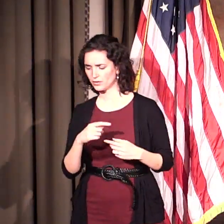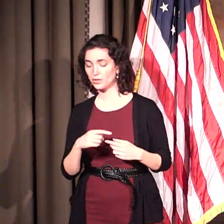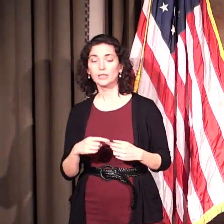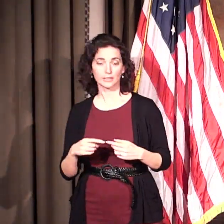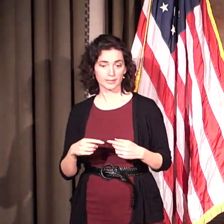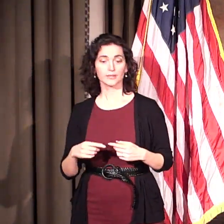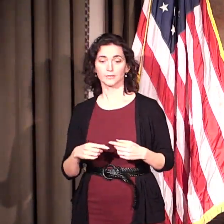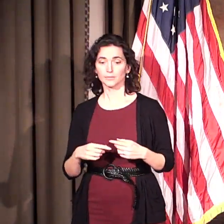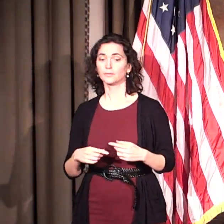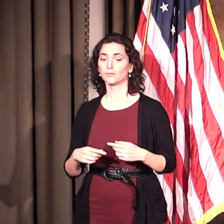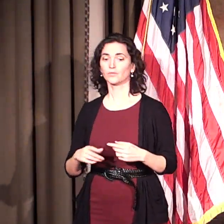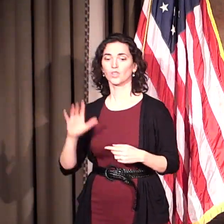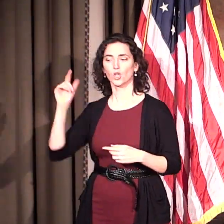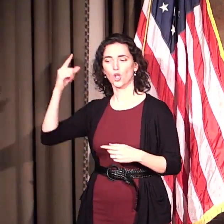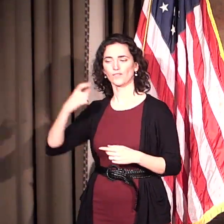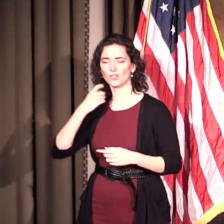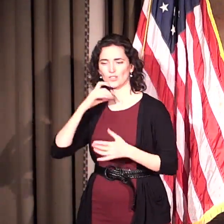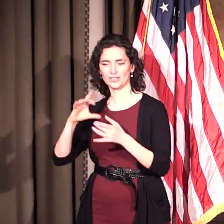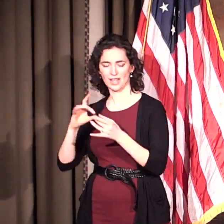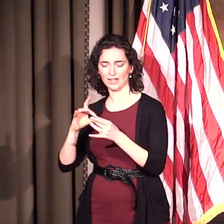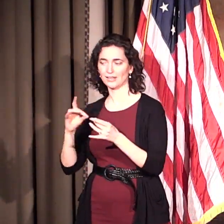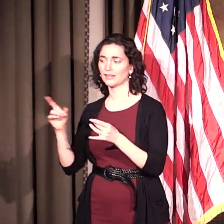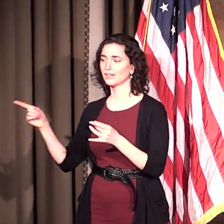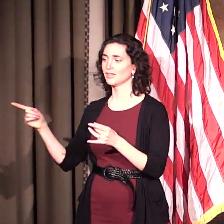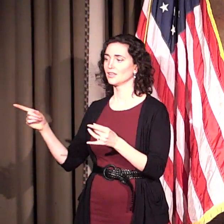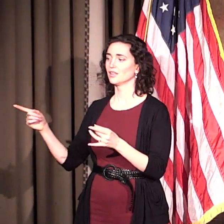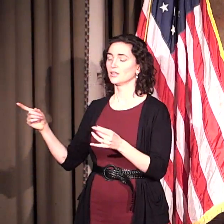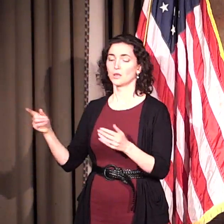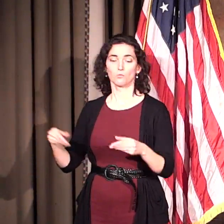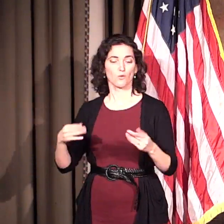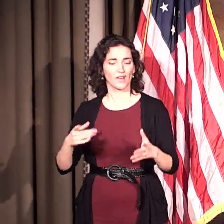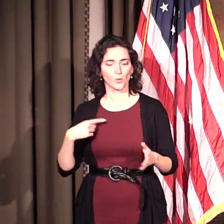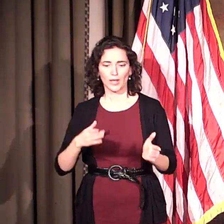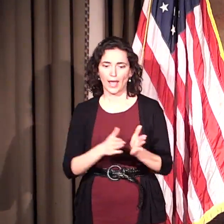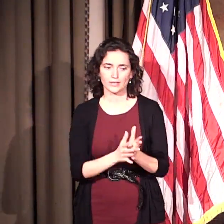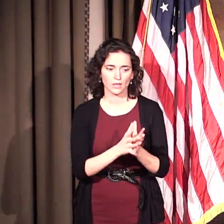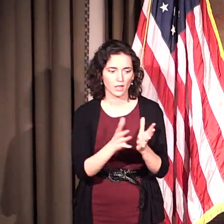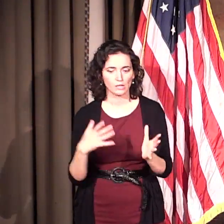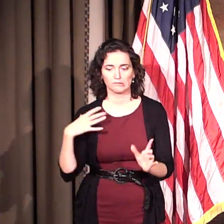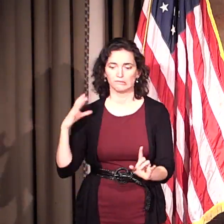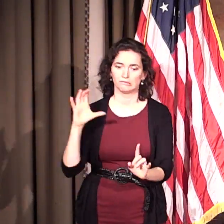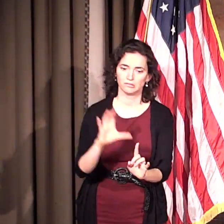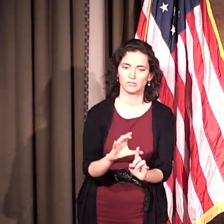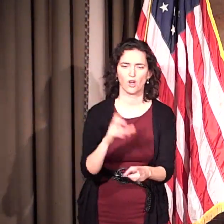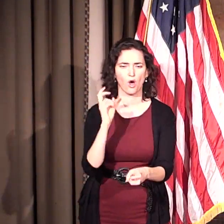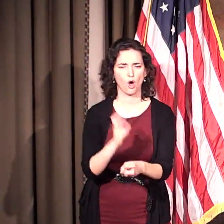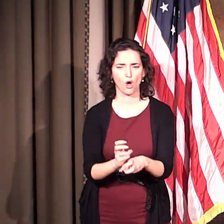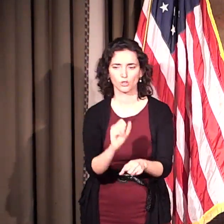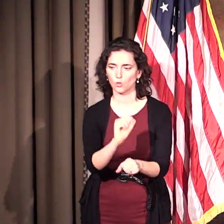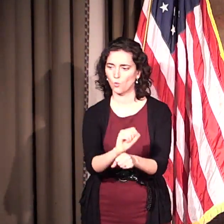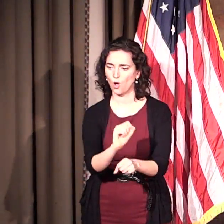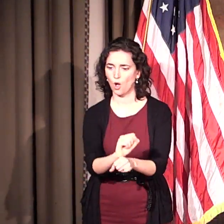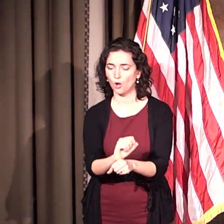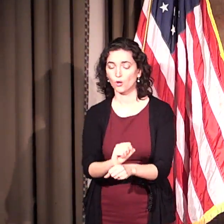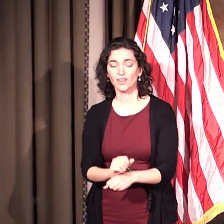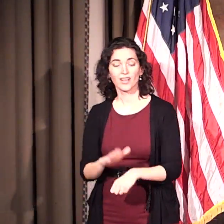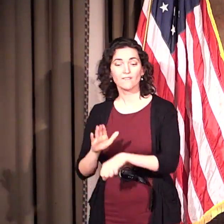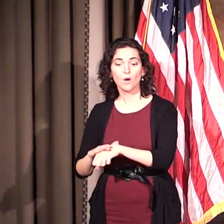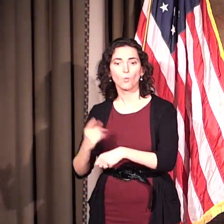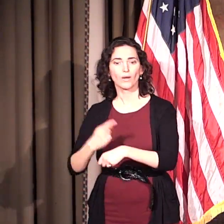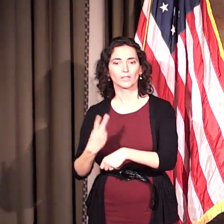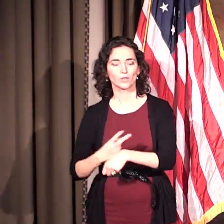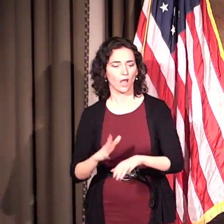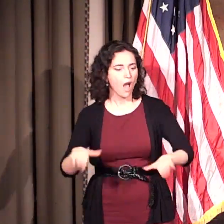it's as the governor said, we're asking an awful lot of our providers. I mean, we're asking them to, with really a couple of days'